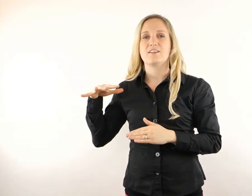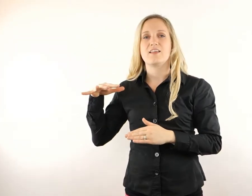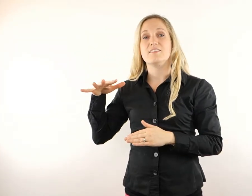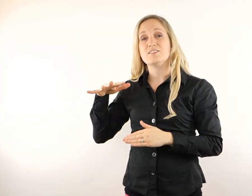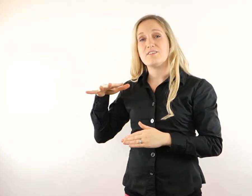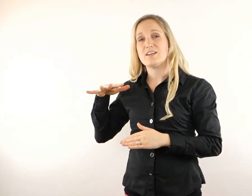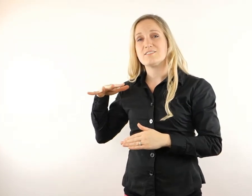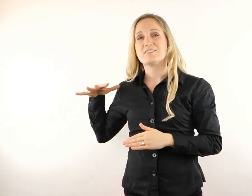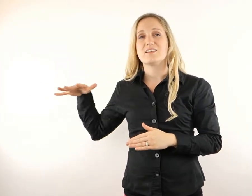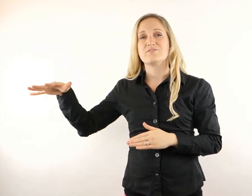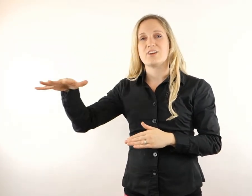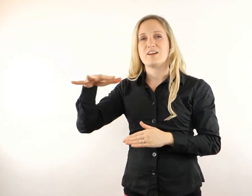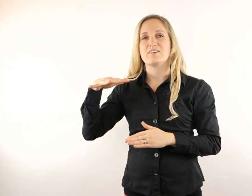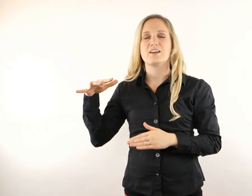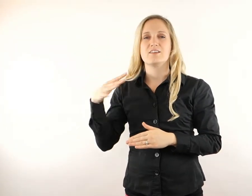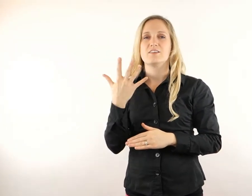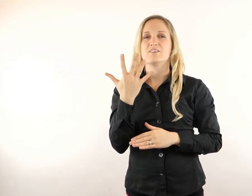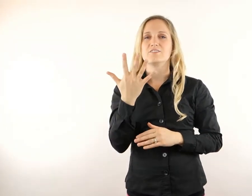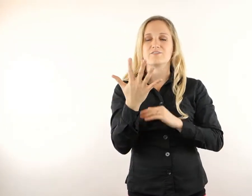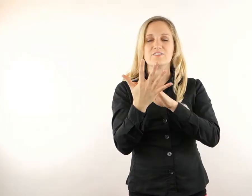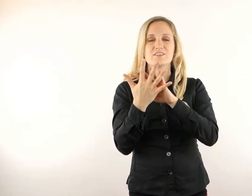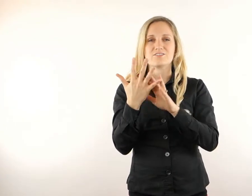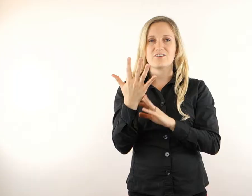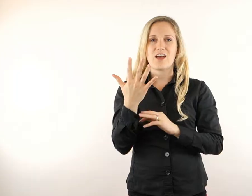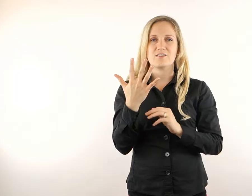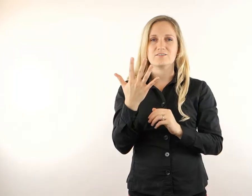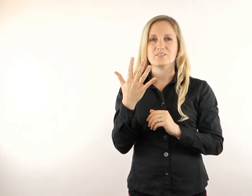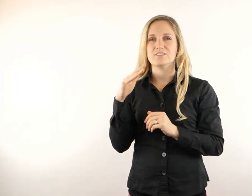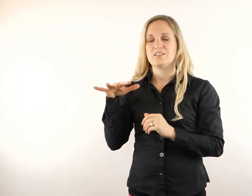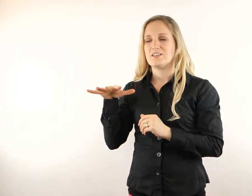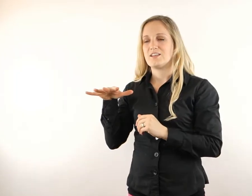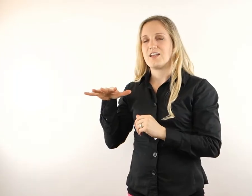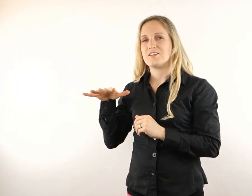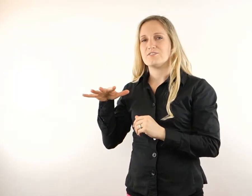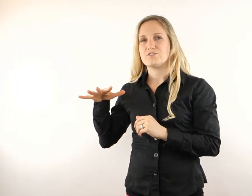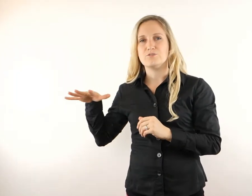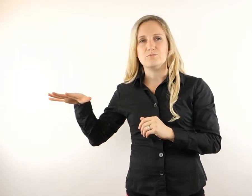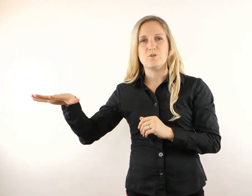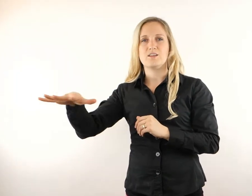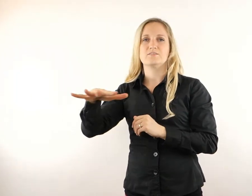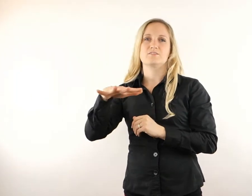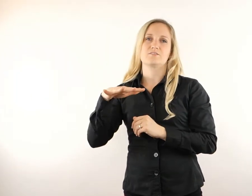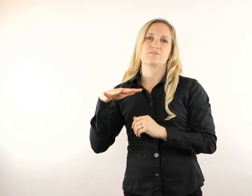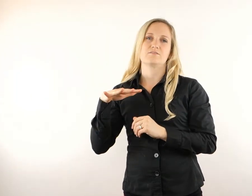And this right here is a sign for area. Your fingers are out. And you just do one circle.